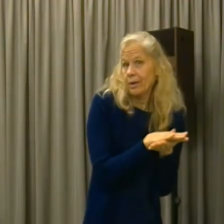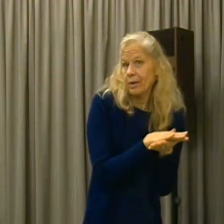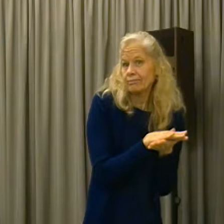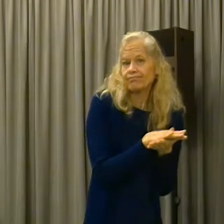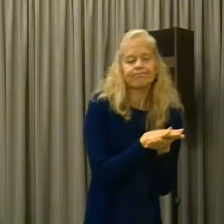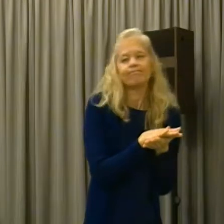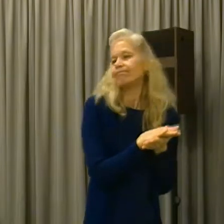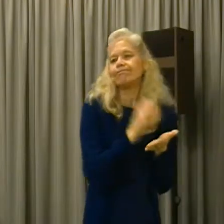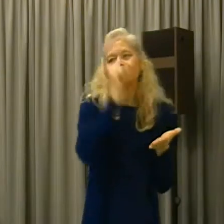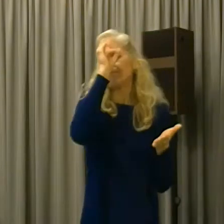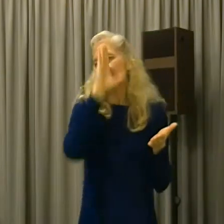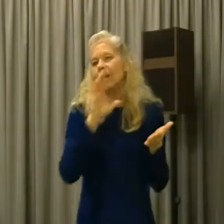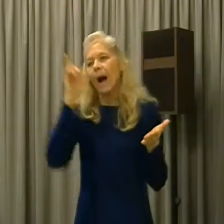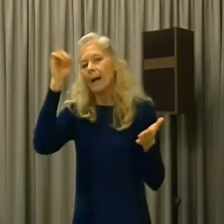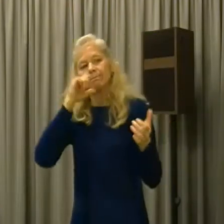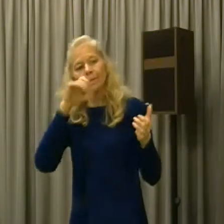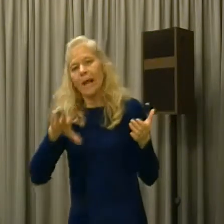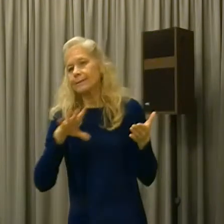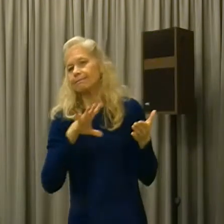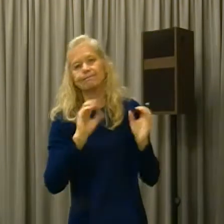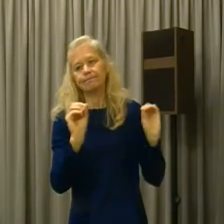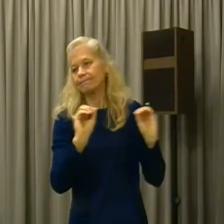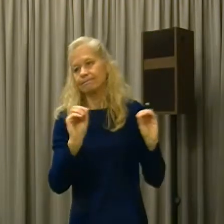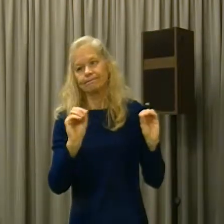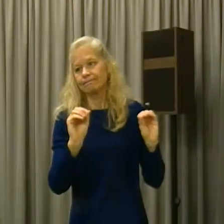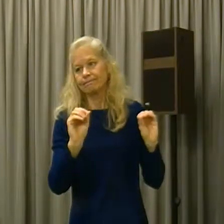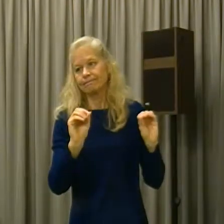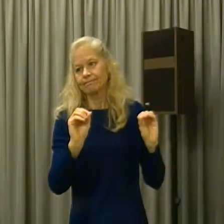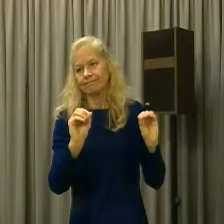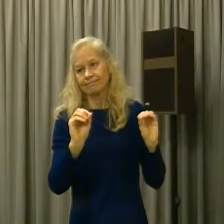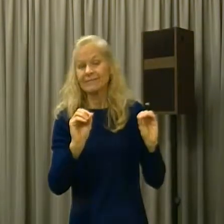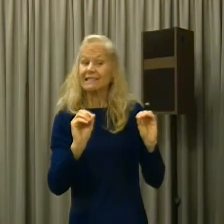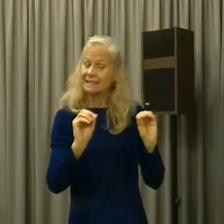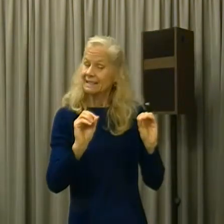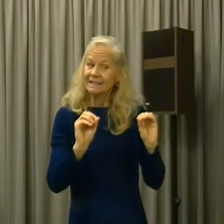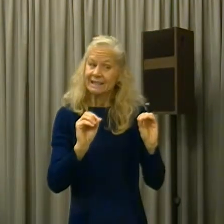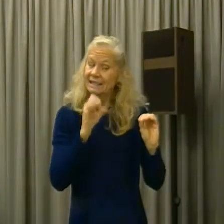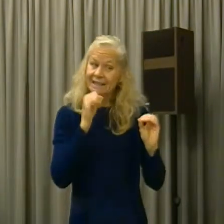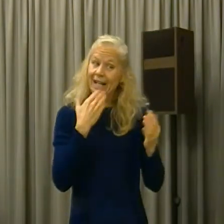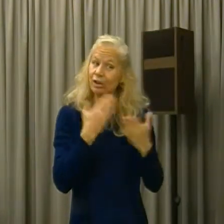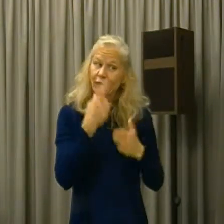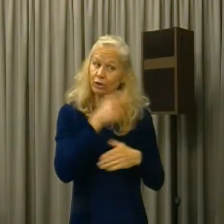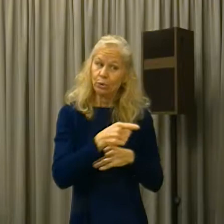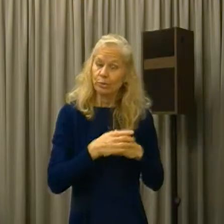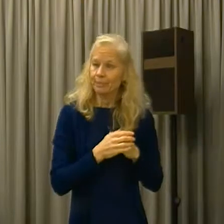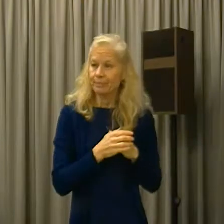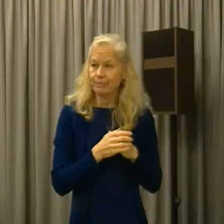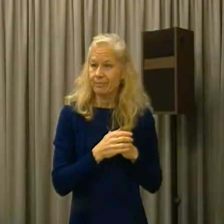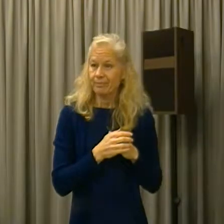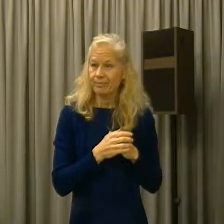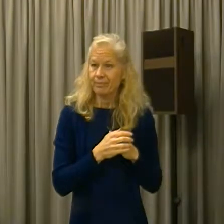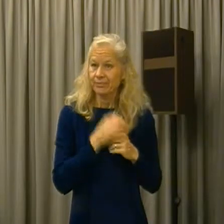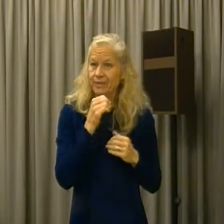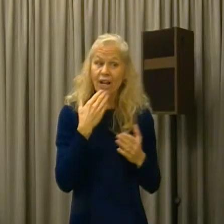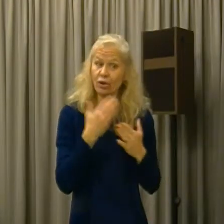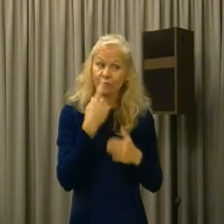have mercy. Did you hear that? Did the Bible say, now, most people that cover their sins won't prosper? Is that what God